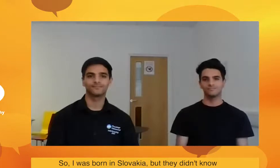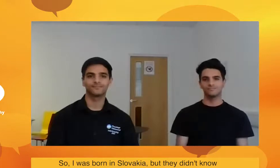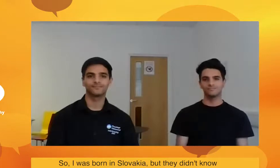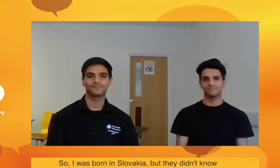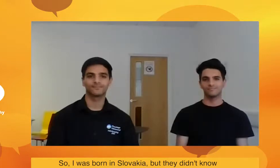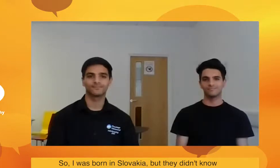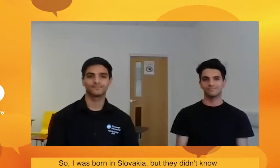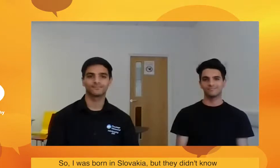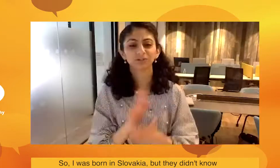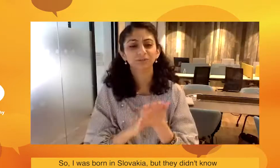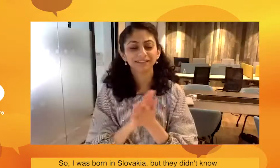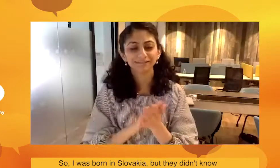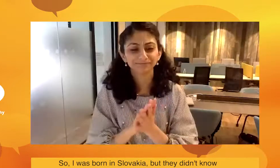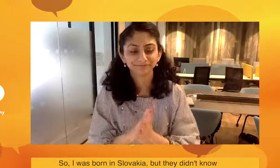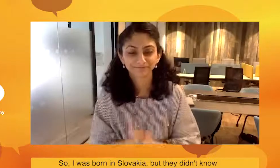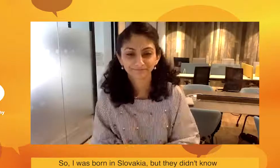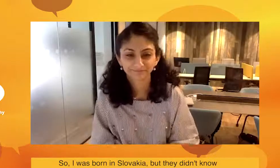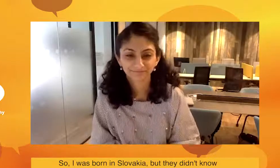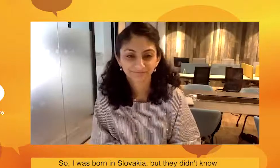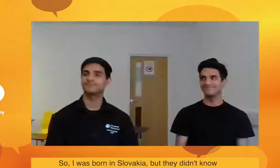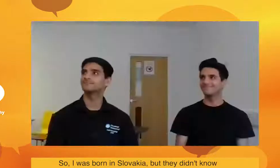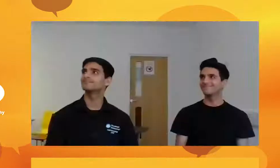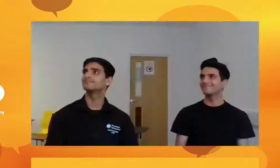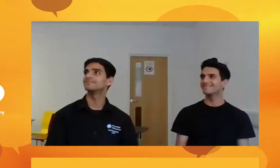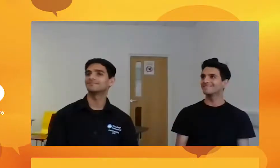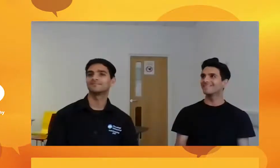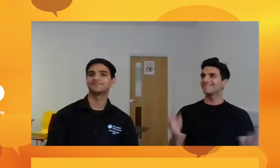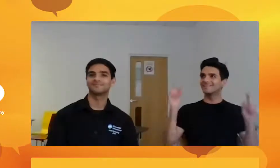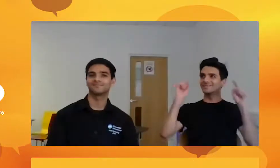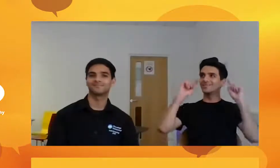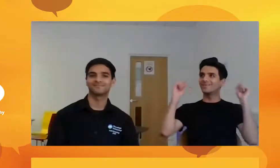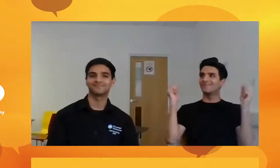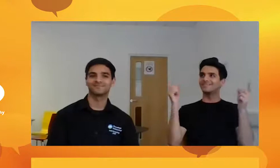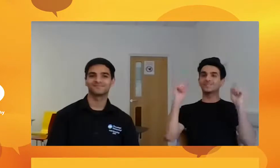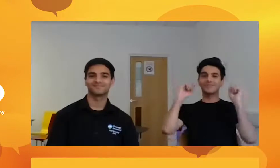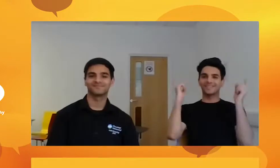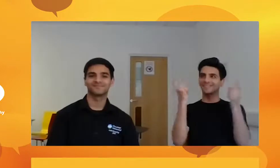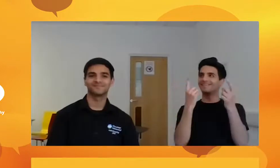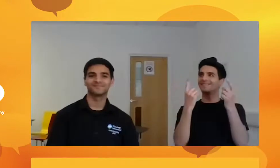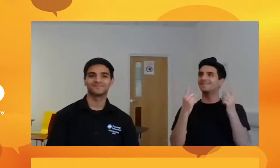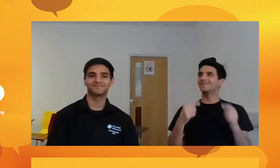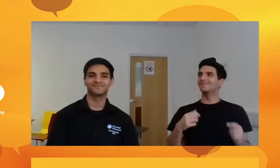but they didn't know I was deaf.